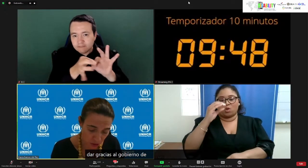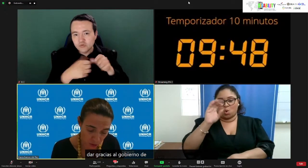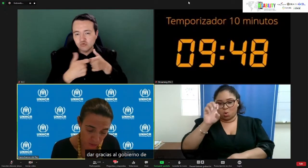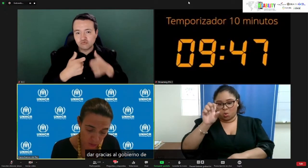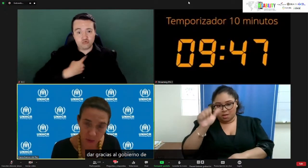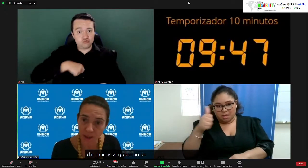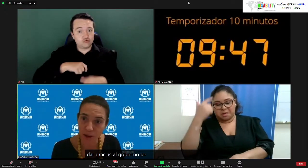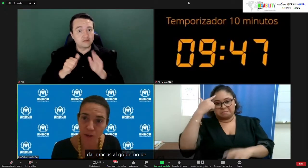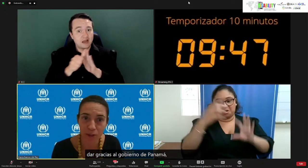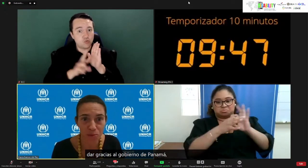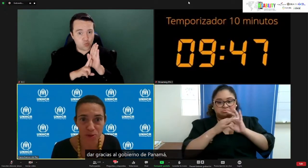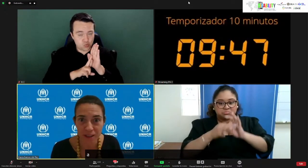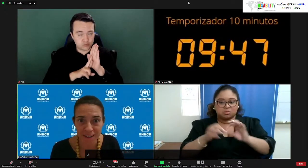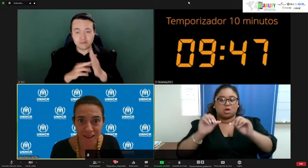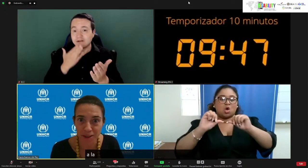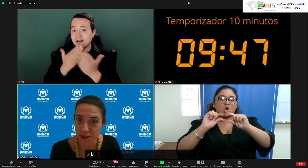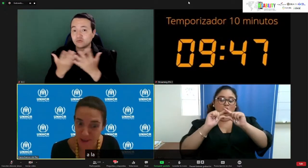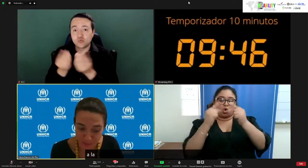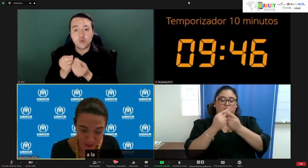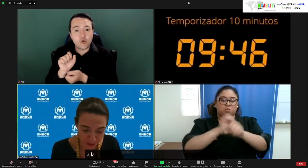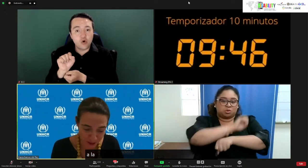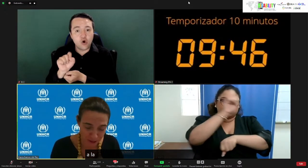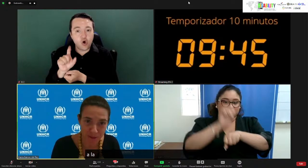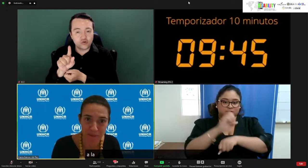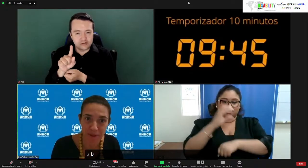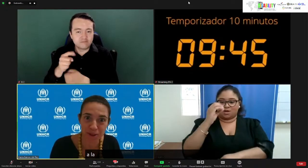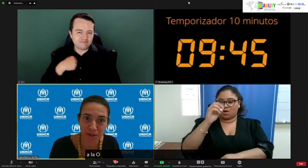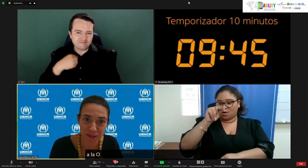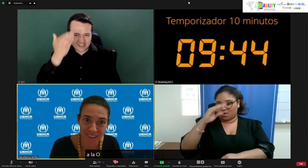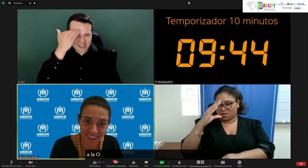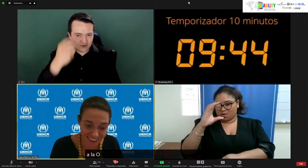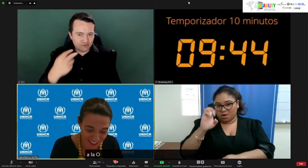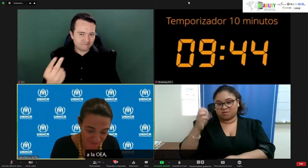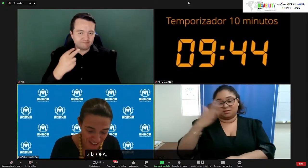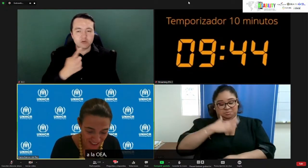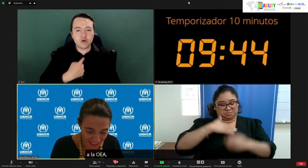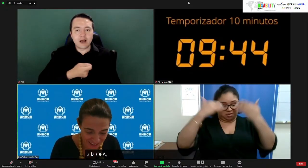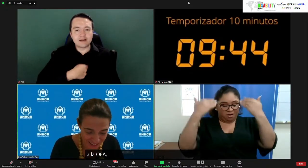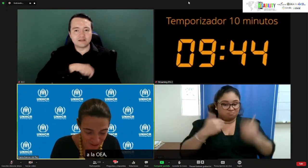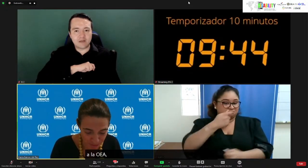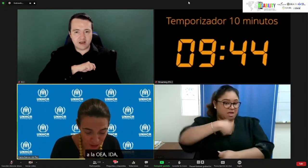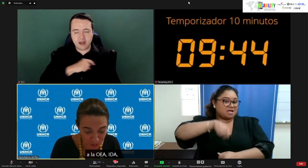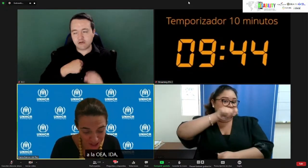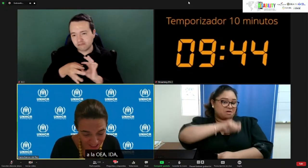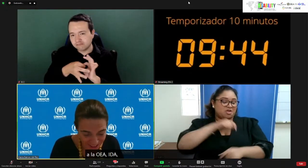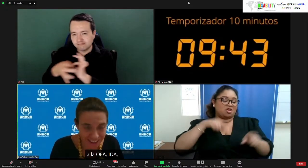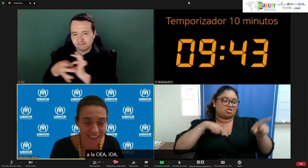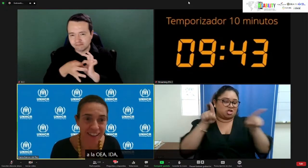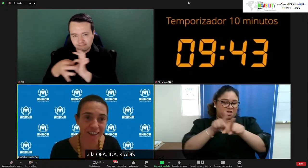strategical partner for agner as well as gropo social onset i am spanish so